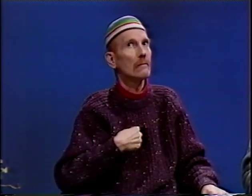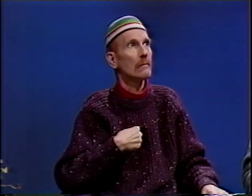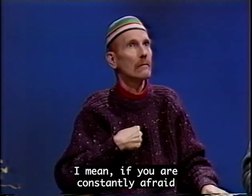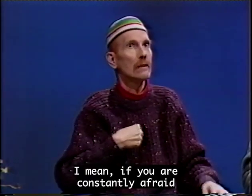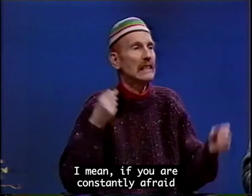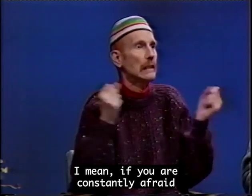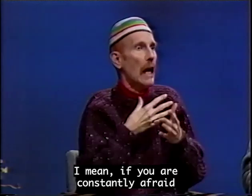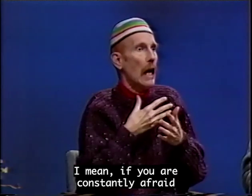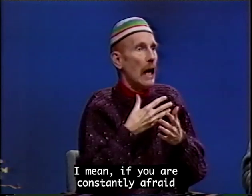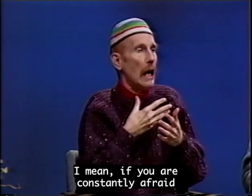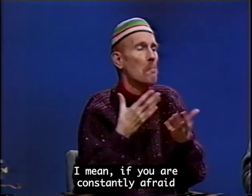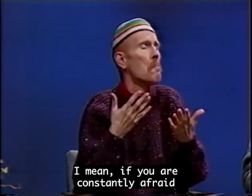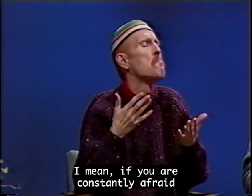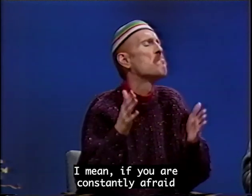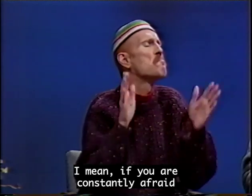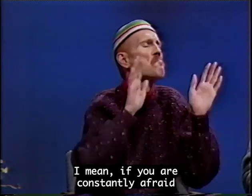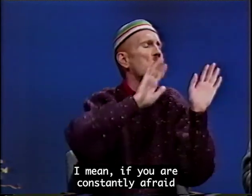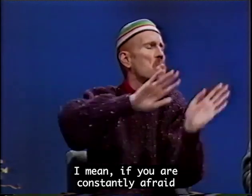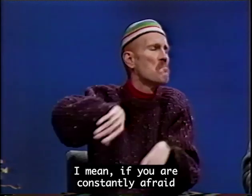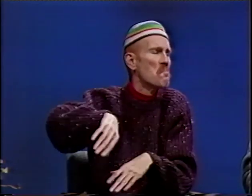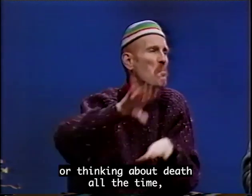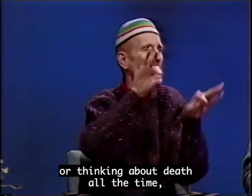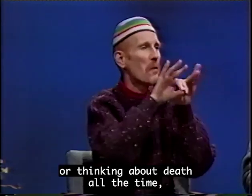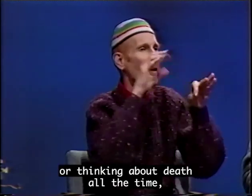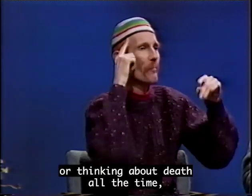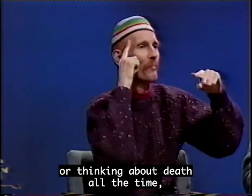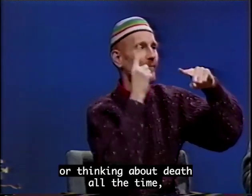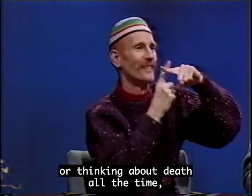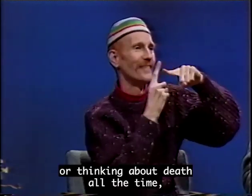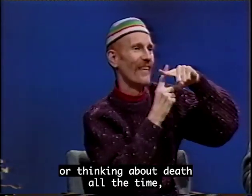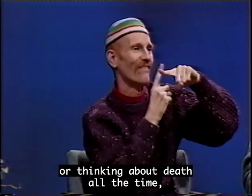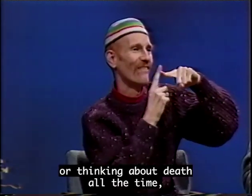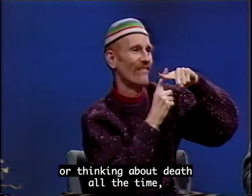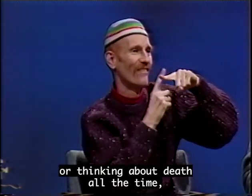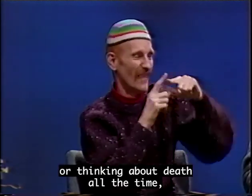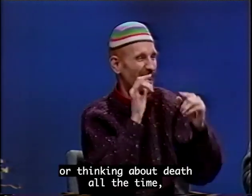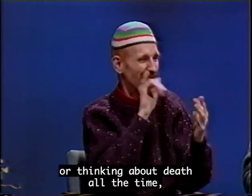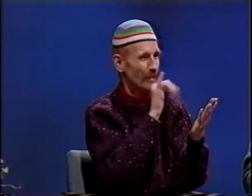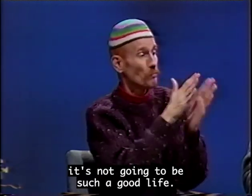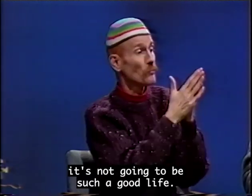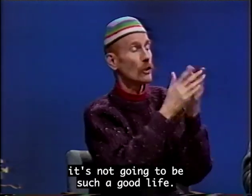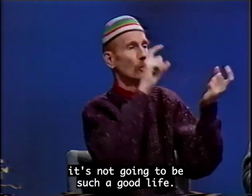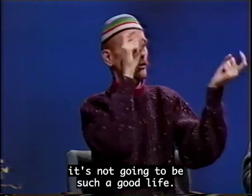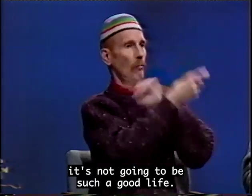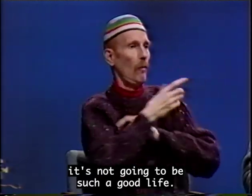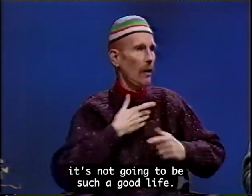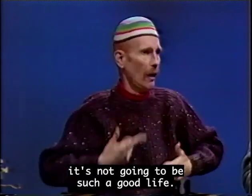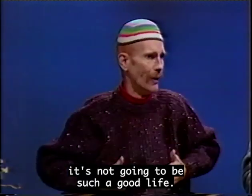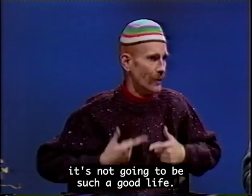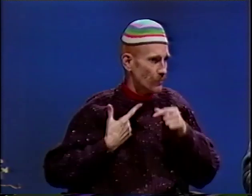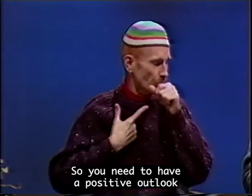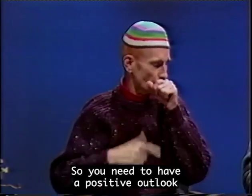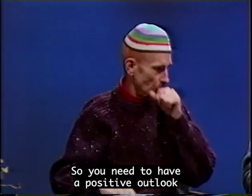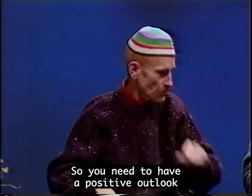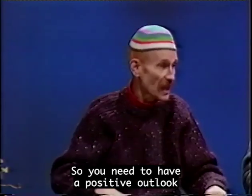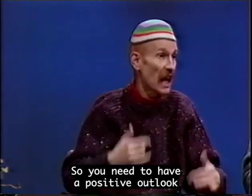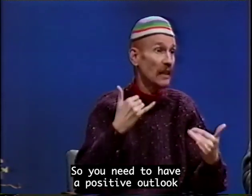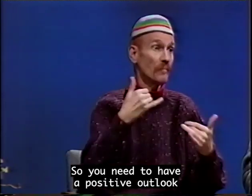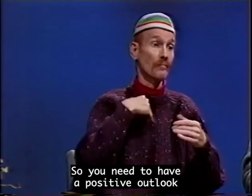I mean, if you are constantly afraid or thinking about death all the time, it's not going to be such a good life. So you need to have